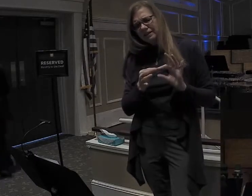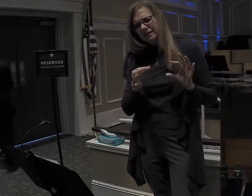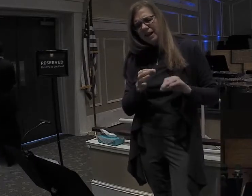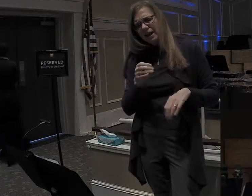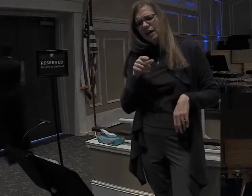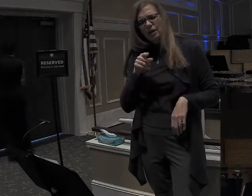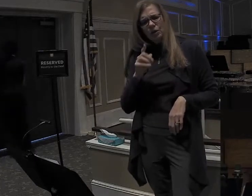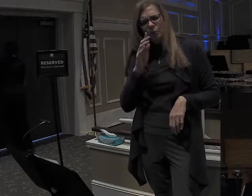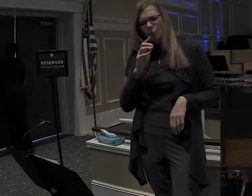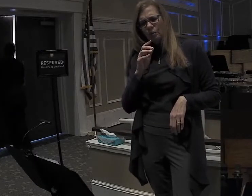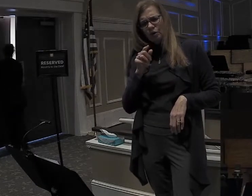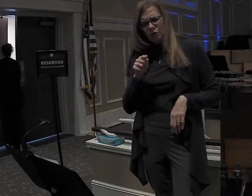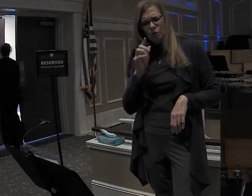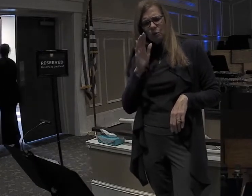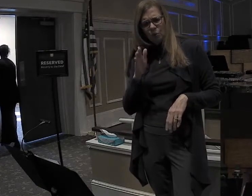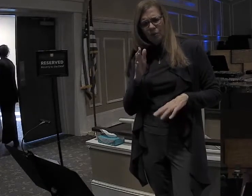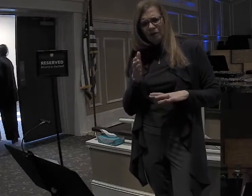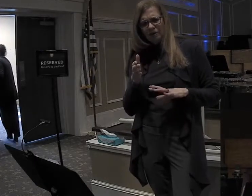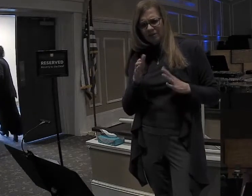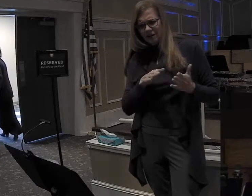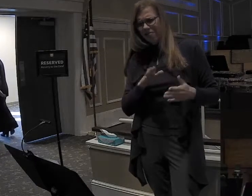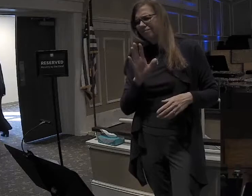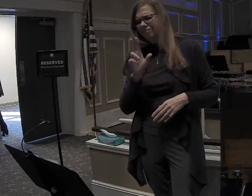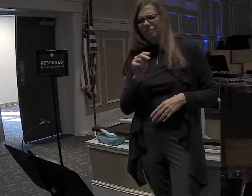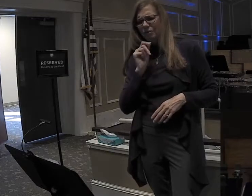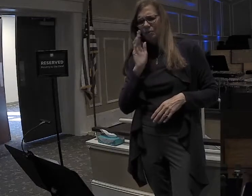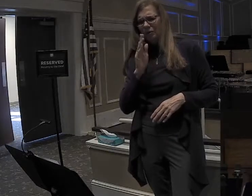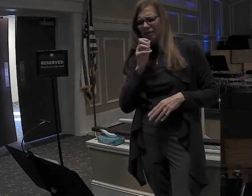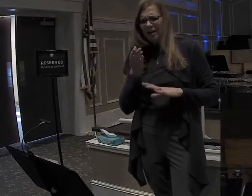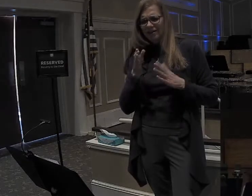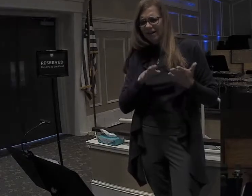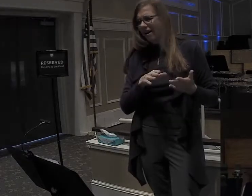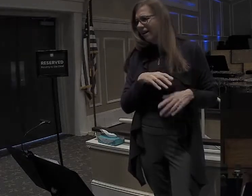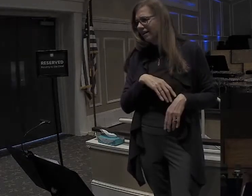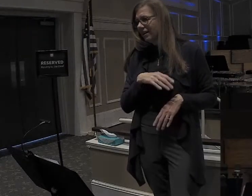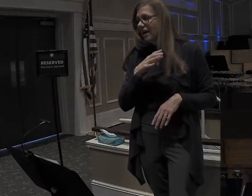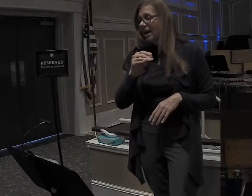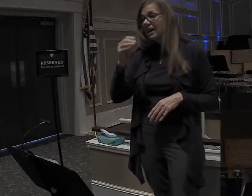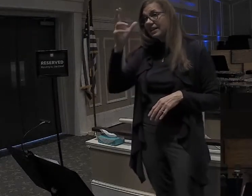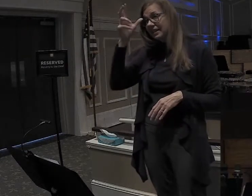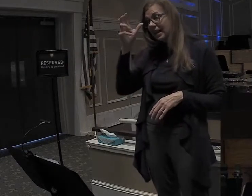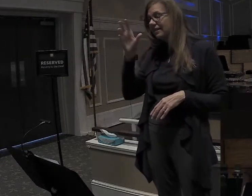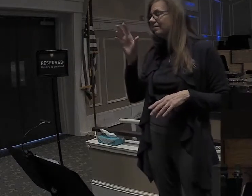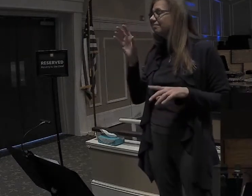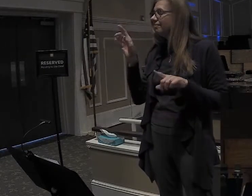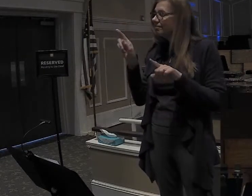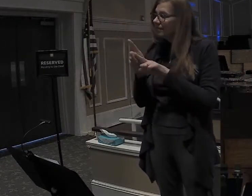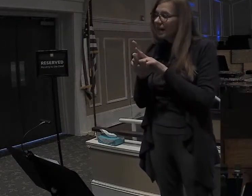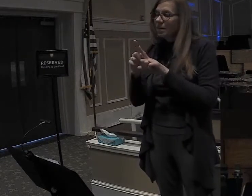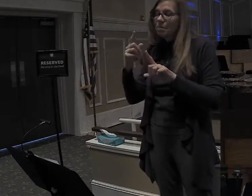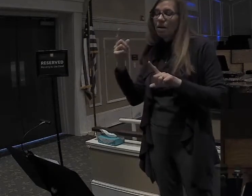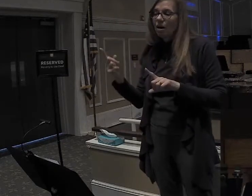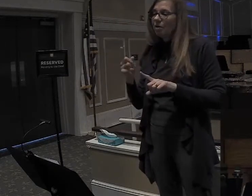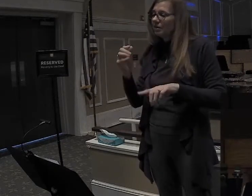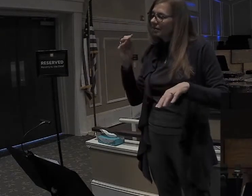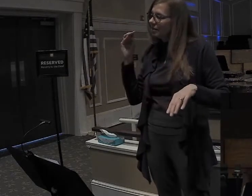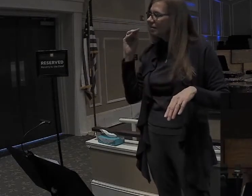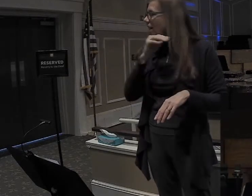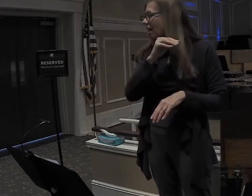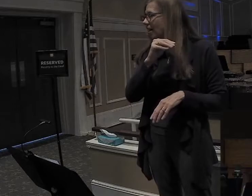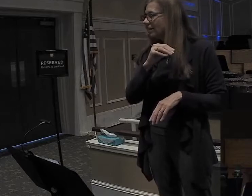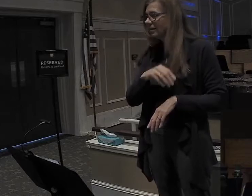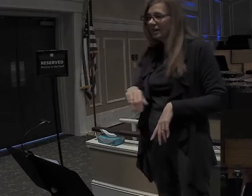not surely die? And Satan did what he always does. He lies. And he deceives Adam and